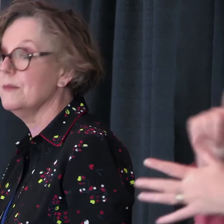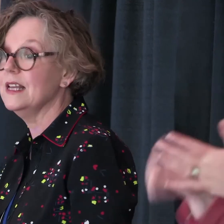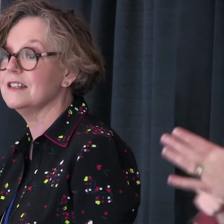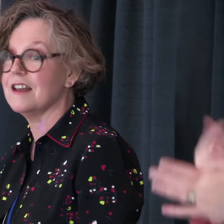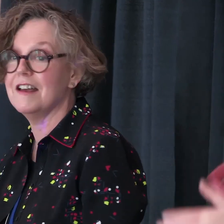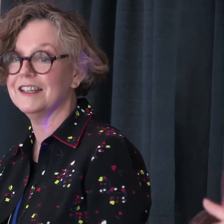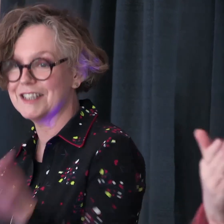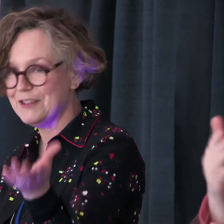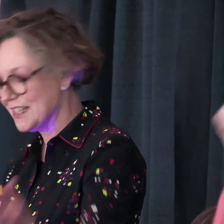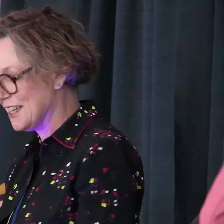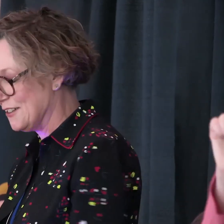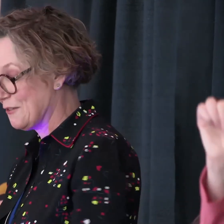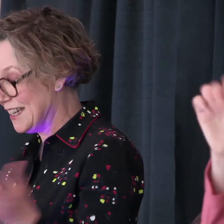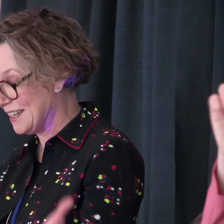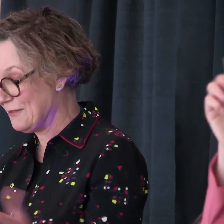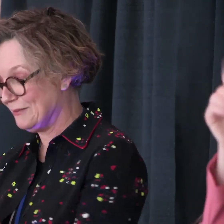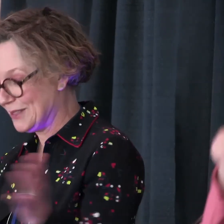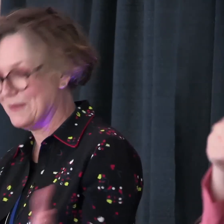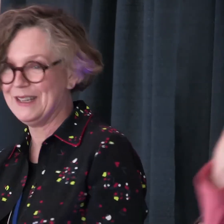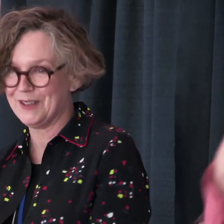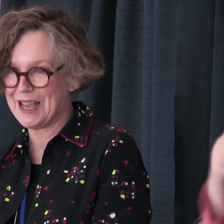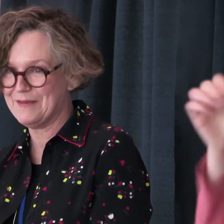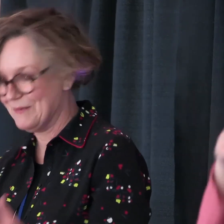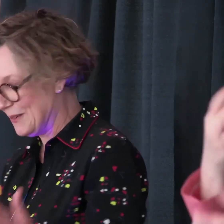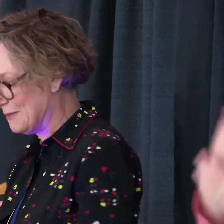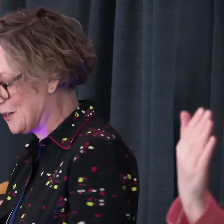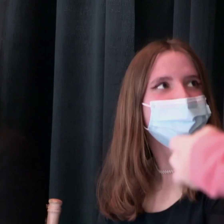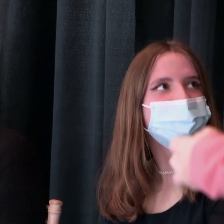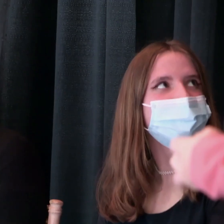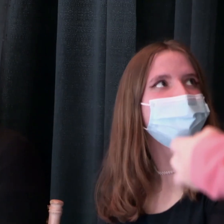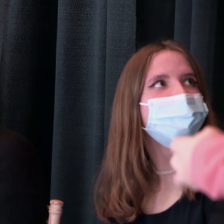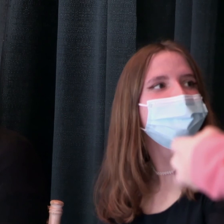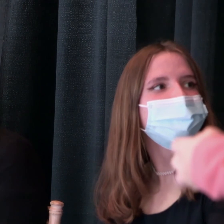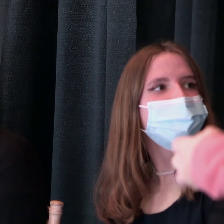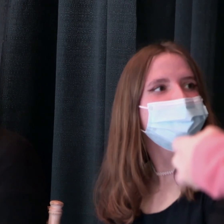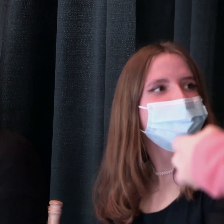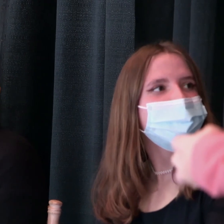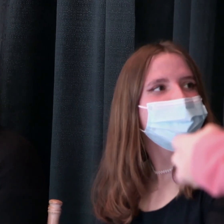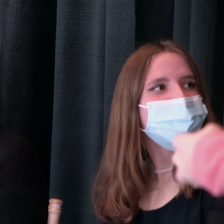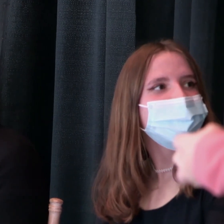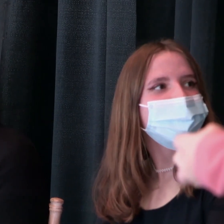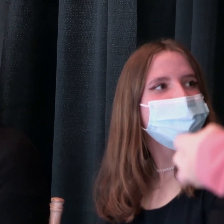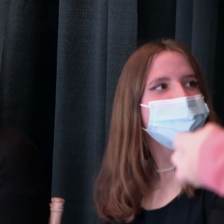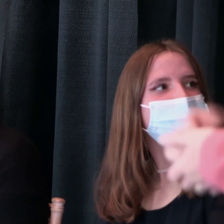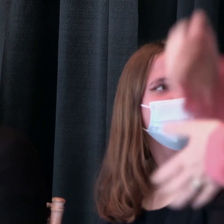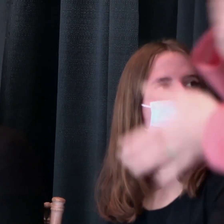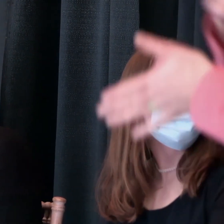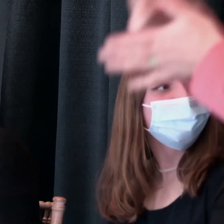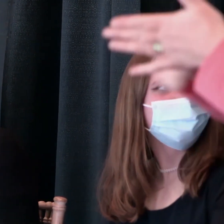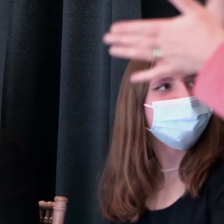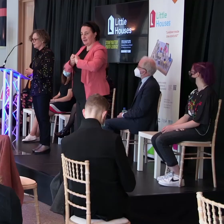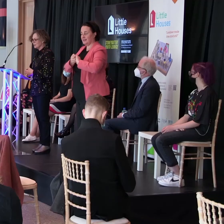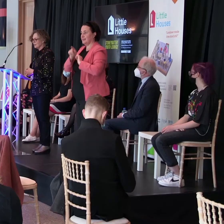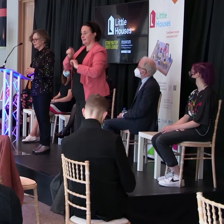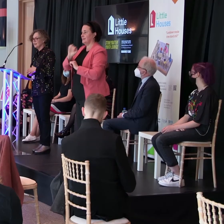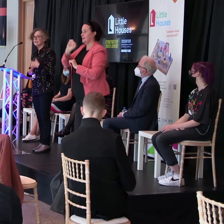thank Vermilion Design, and Stephen is here. It's great, so many of you came and were able to come. So thank you, Stephen, and your colleagues in Vermilion